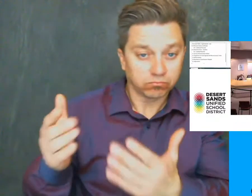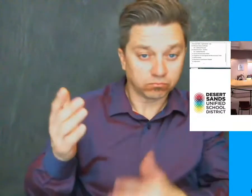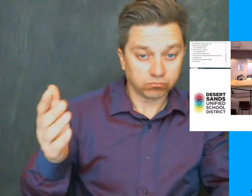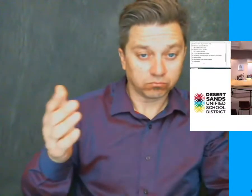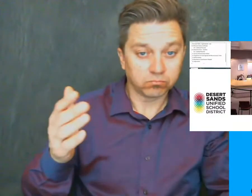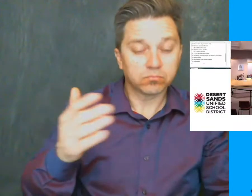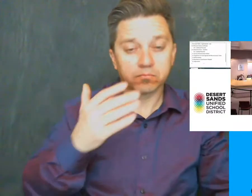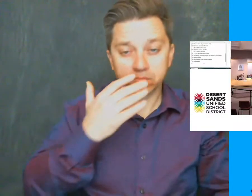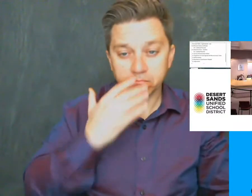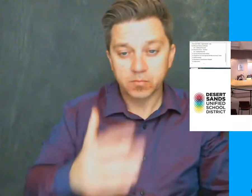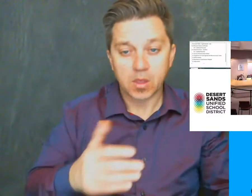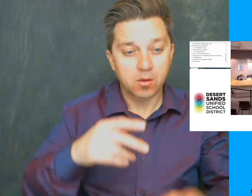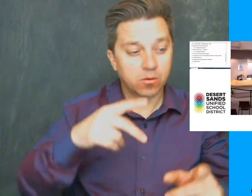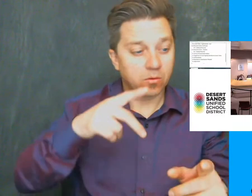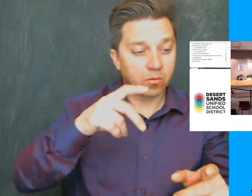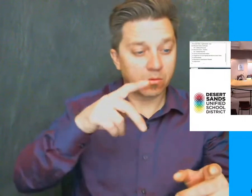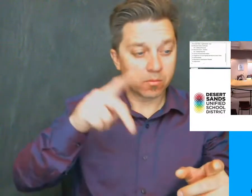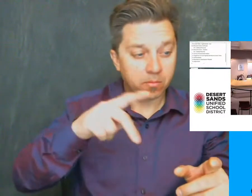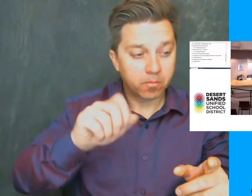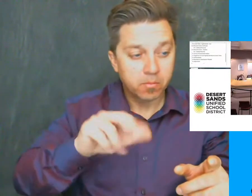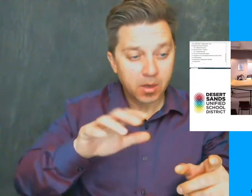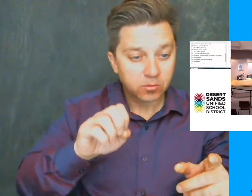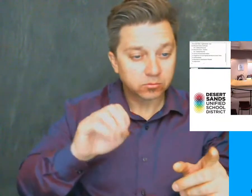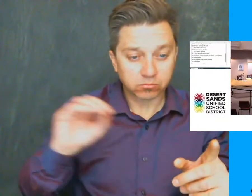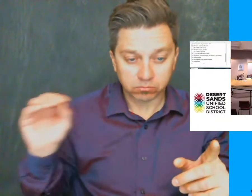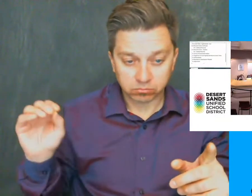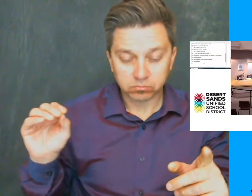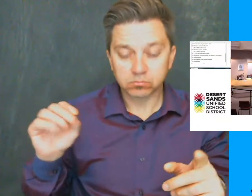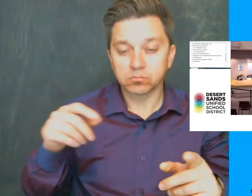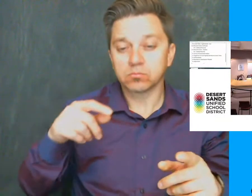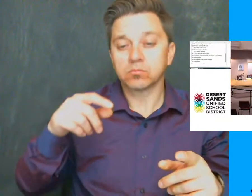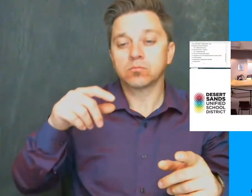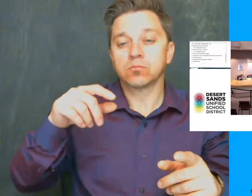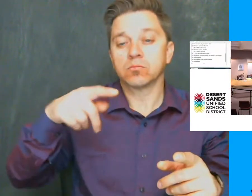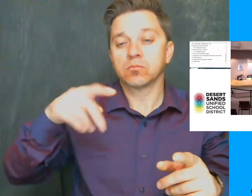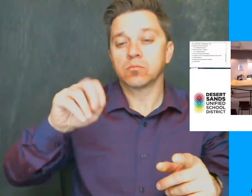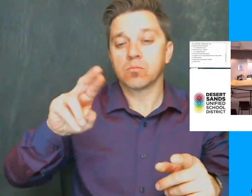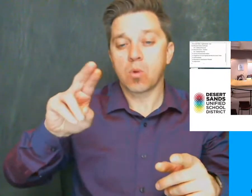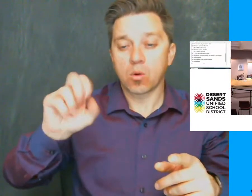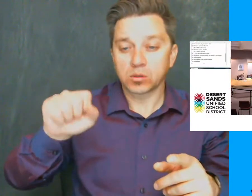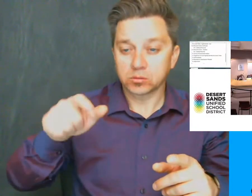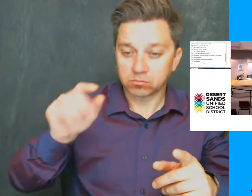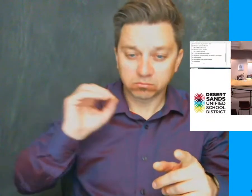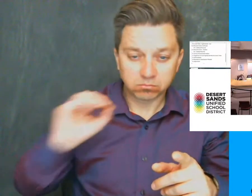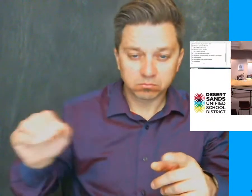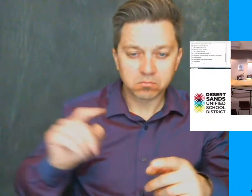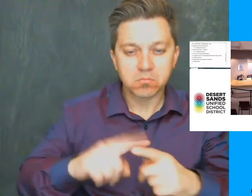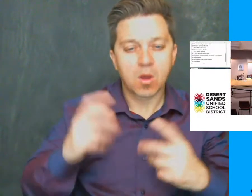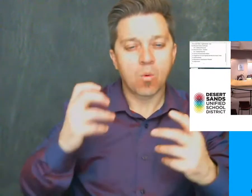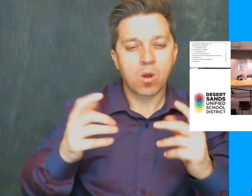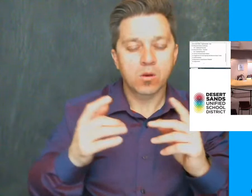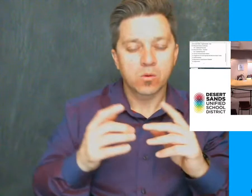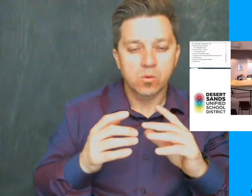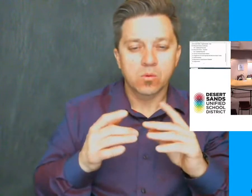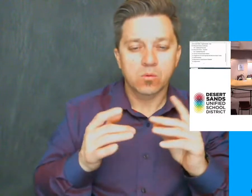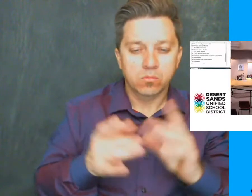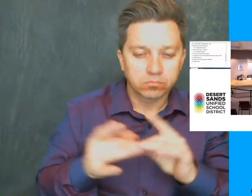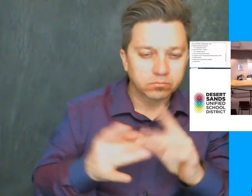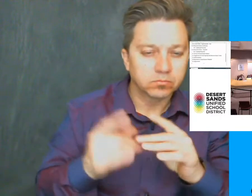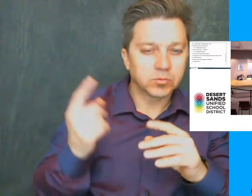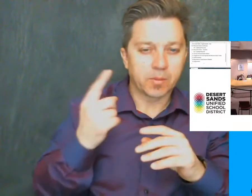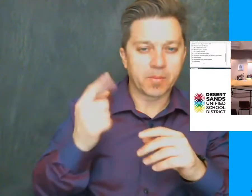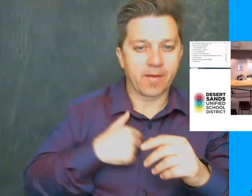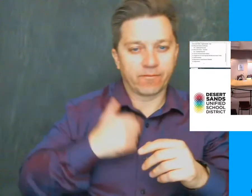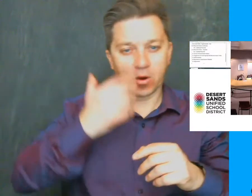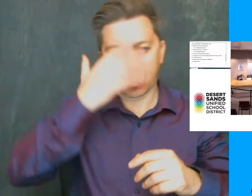Thank you. Ms. Pierce? None. Thank you. Ms. Porras? I have none, but I wanted to mention something that I